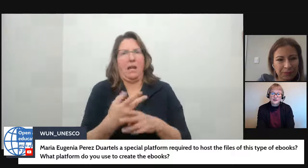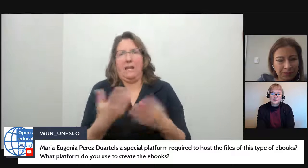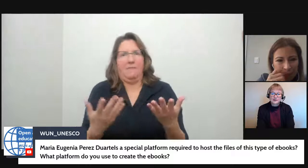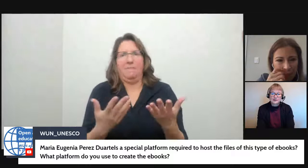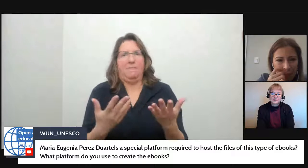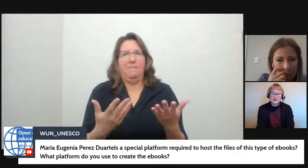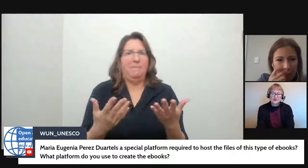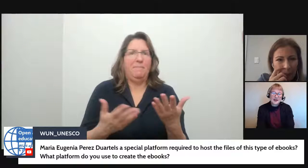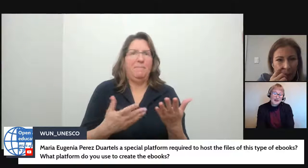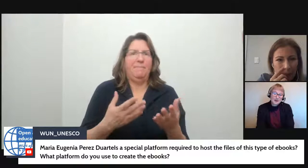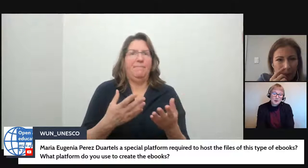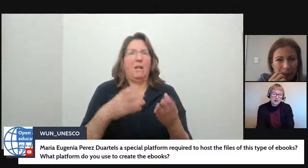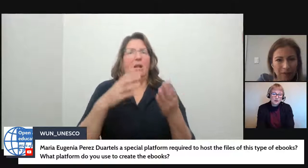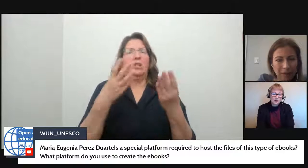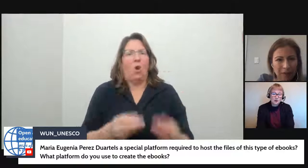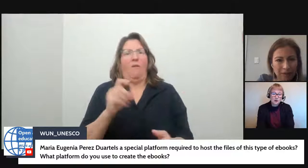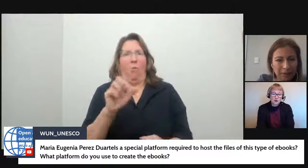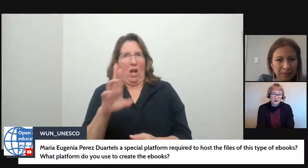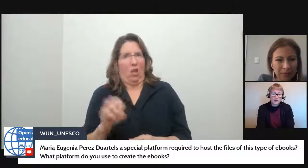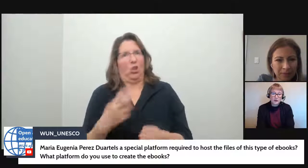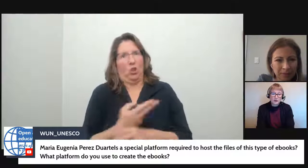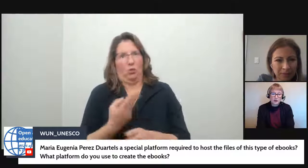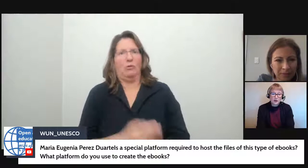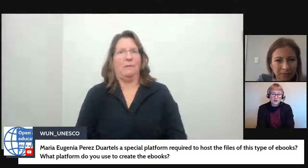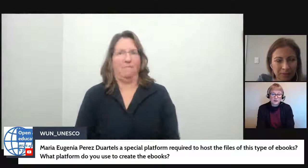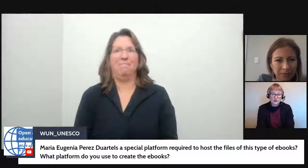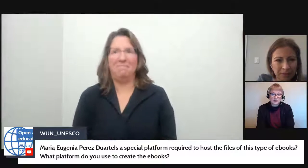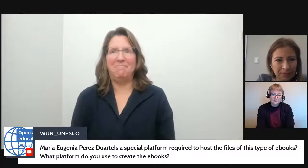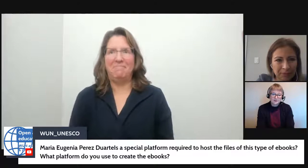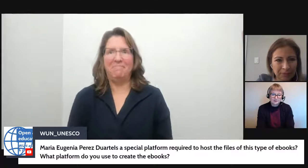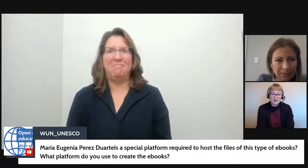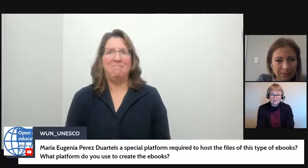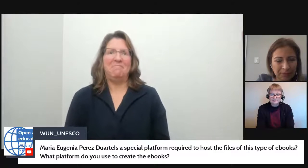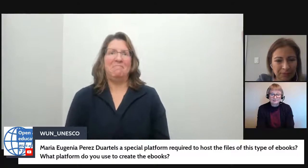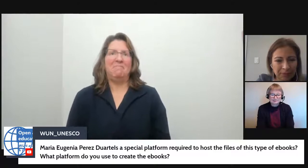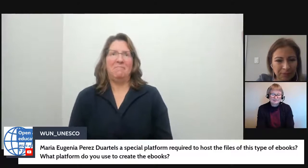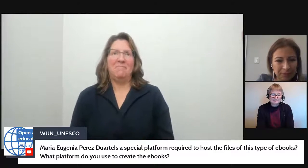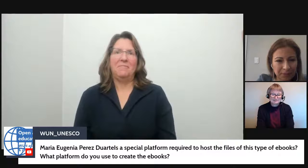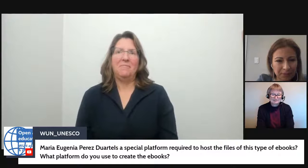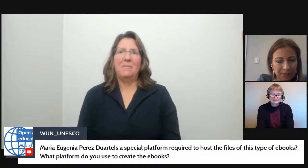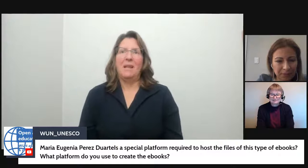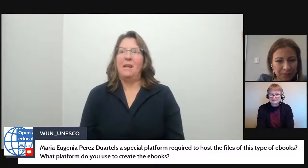it's not. Yeah, the platform works well with Pressbooks.